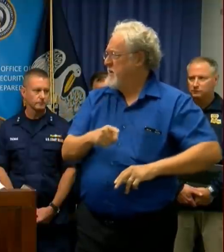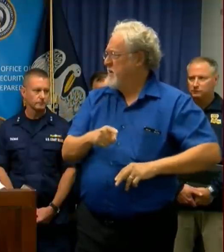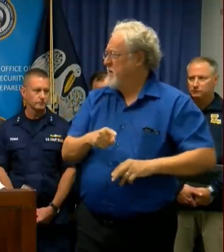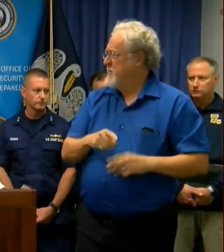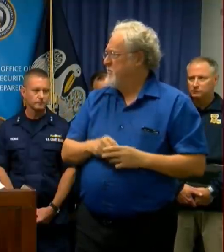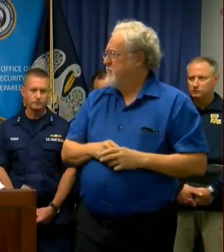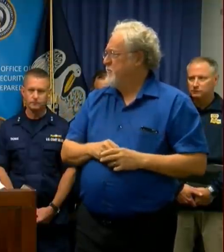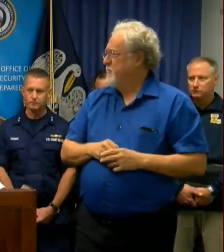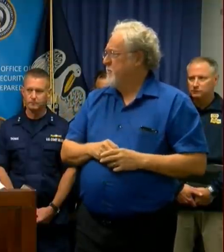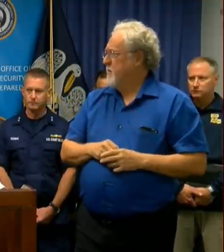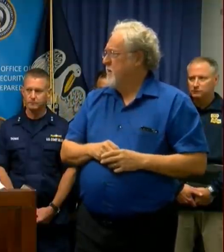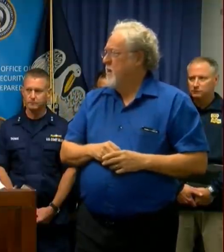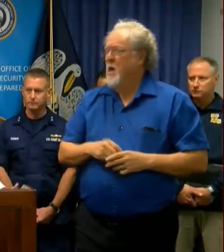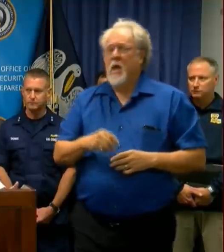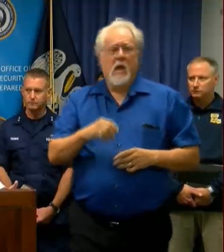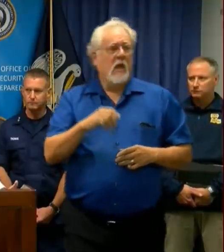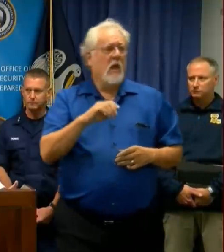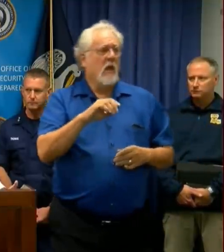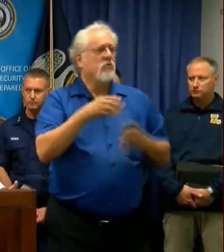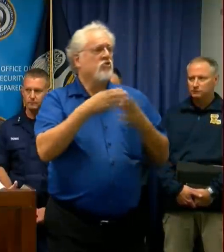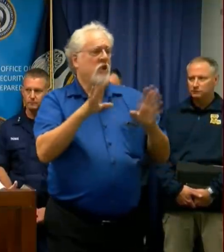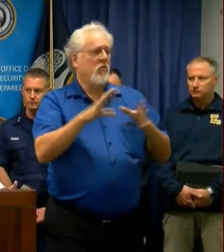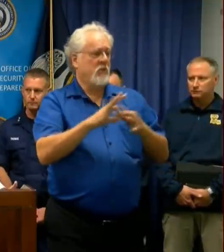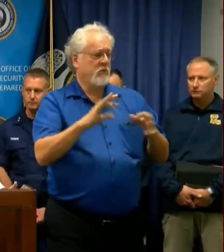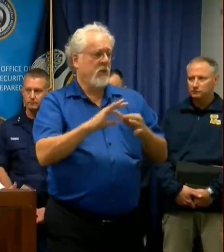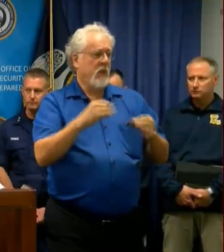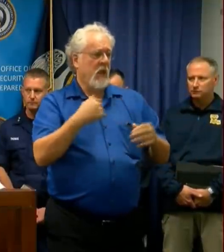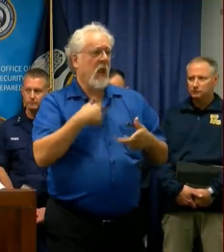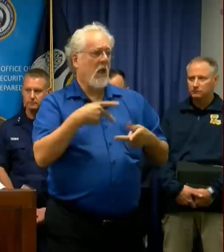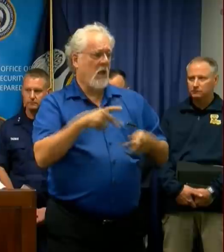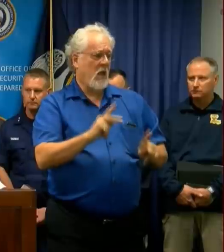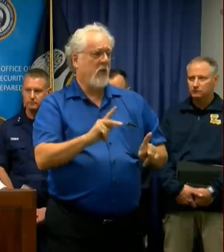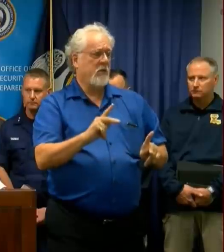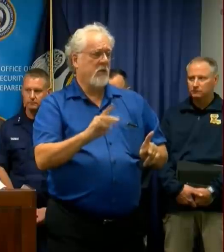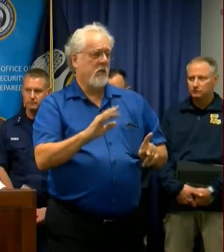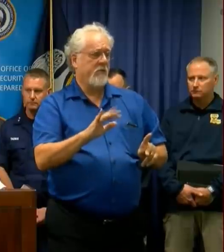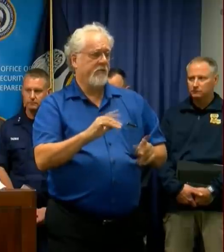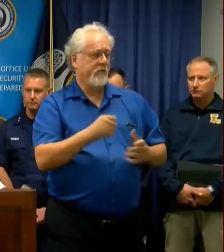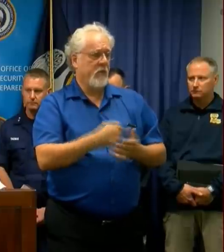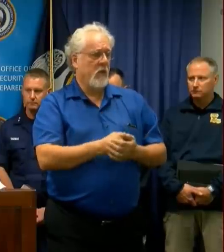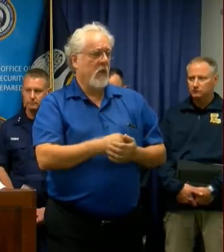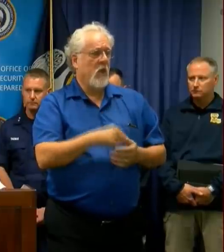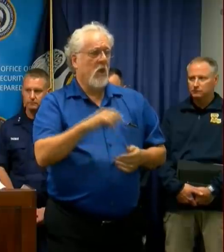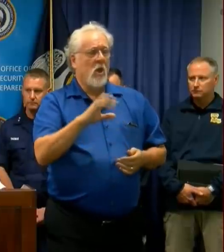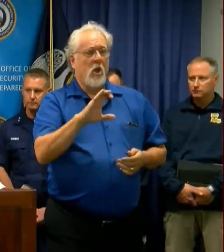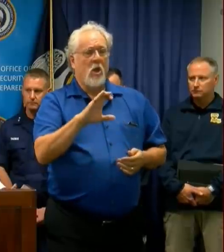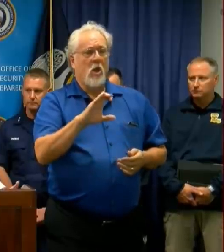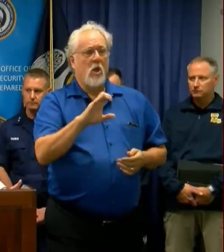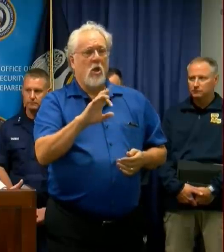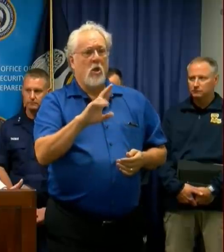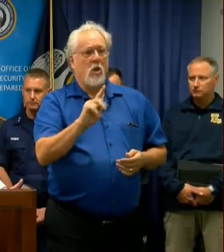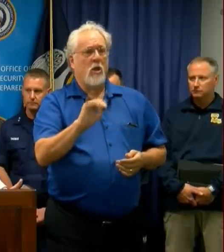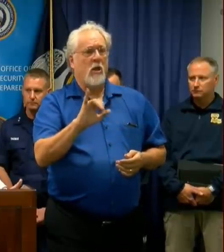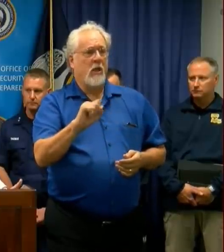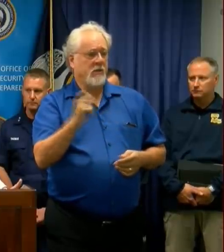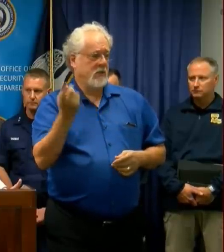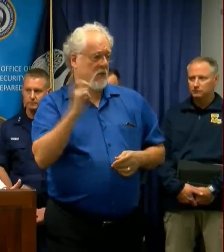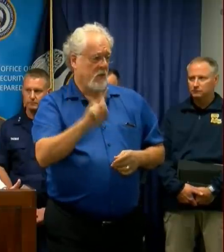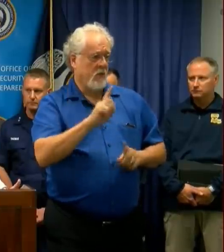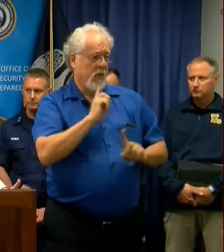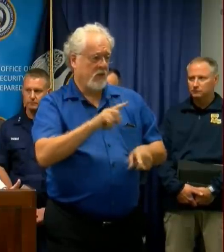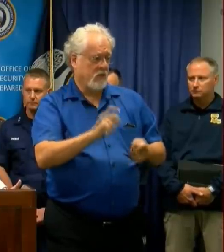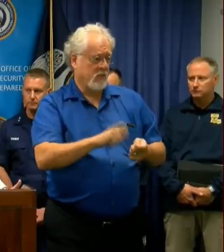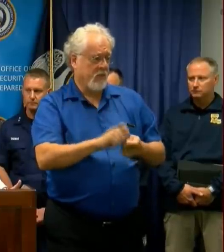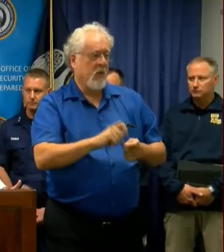Well, generally speaking, and I'll let General Curtis come up and answer